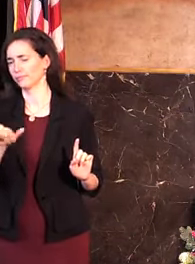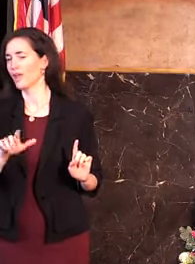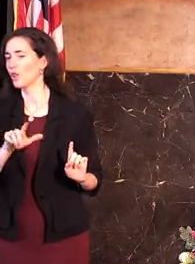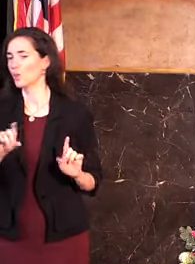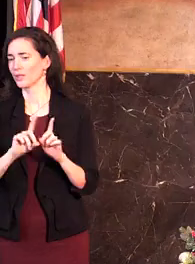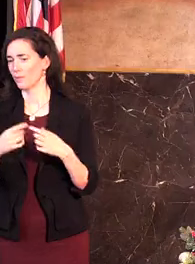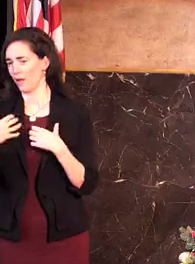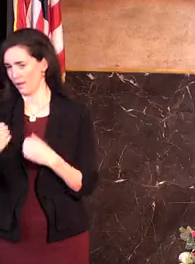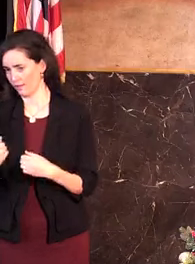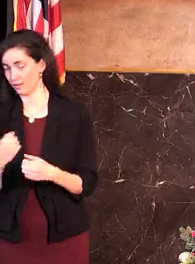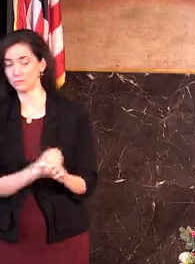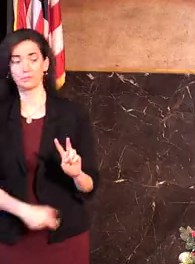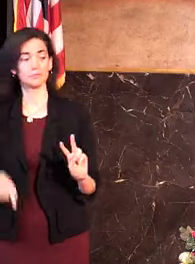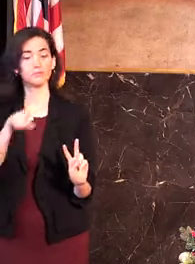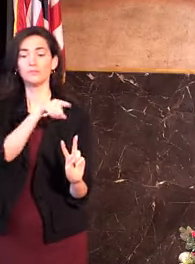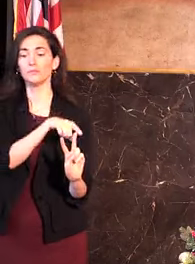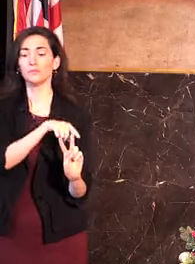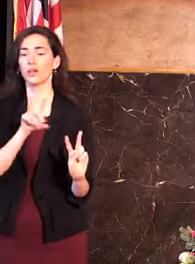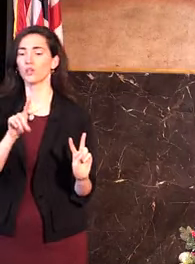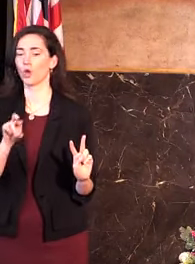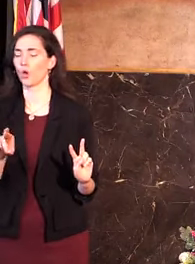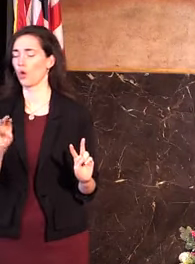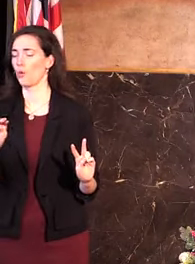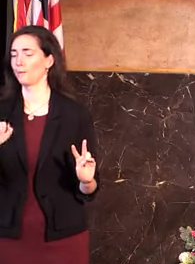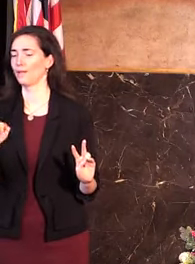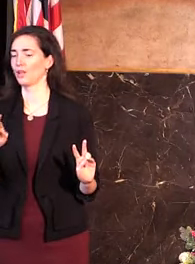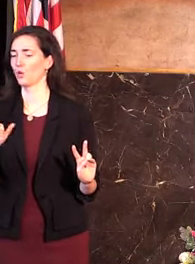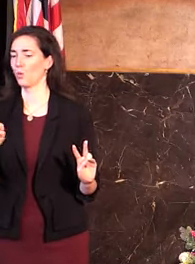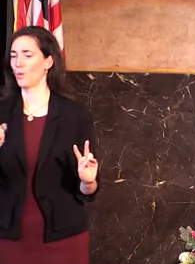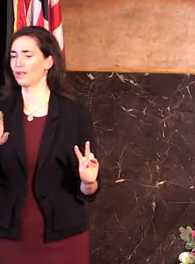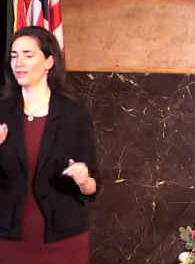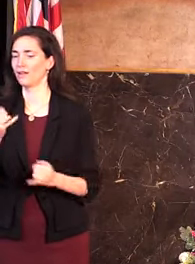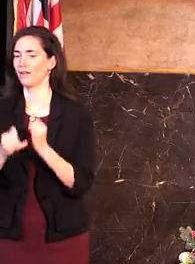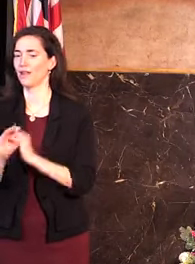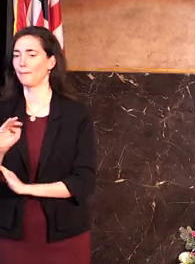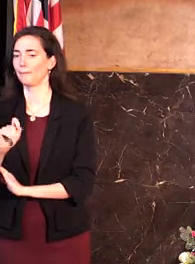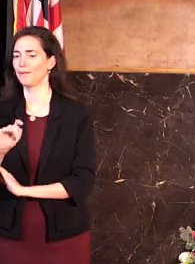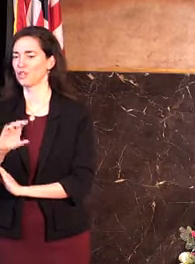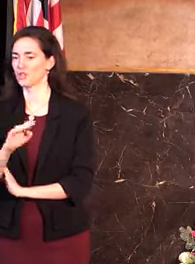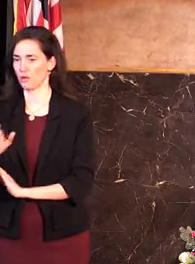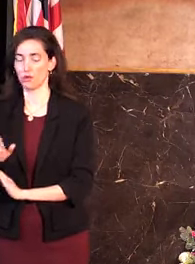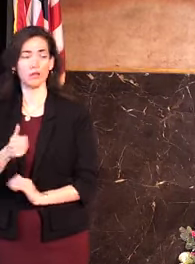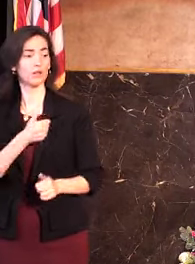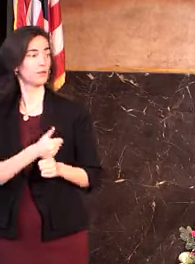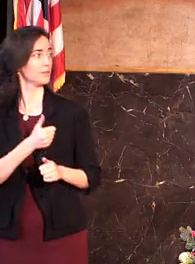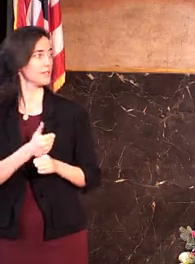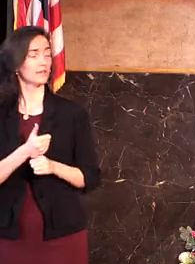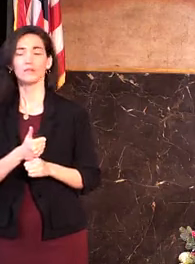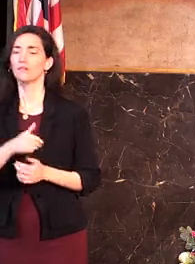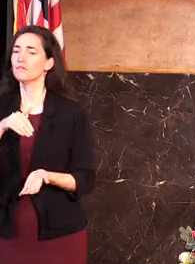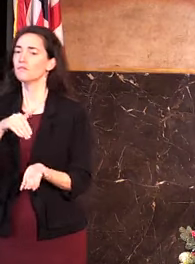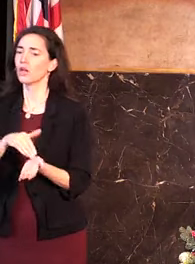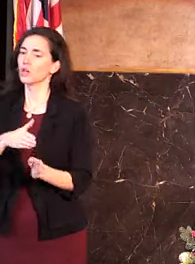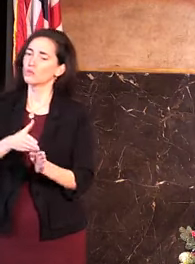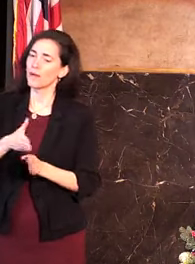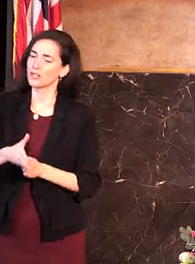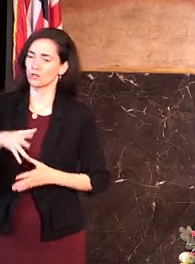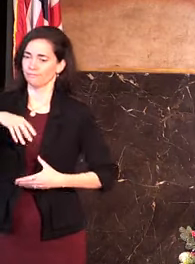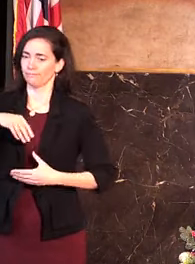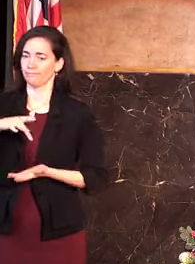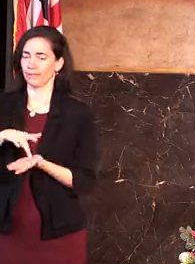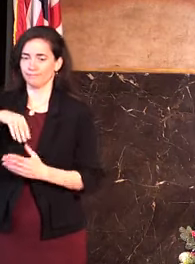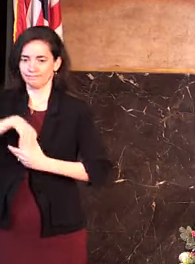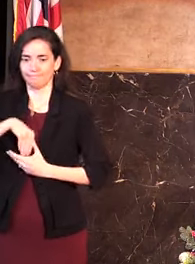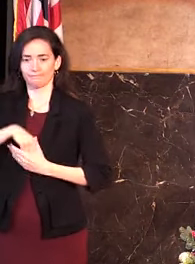Health, but also today by Dr. Miranda Mitchell, who is an internal medicine specialist with LSU